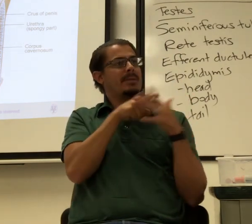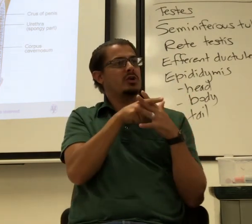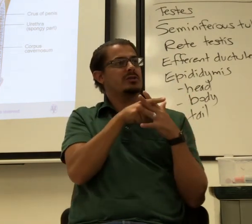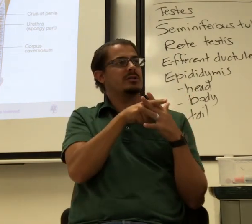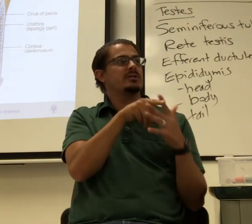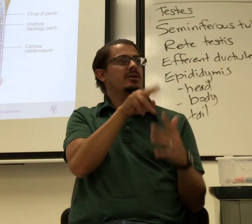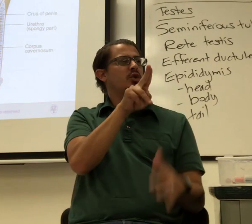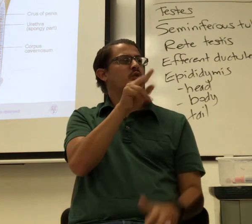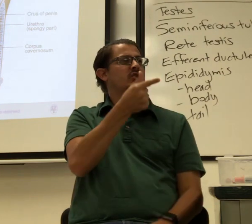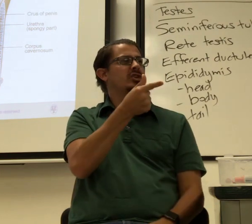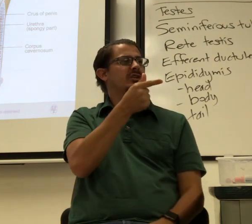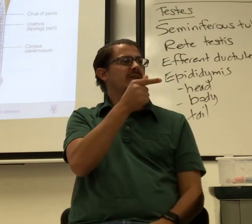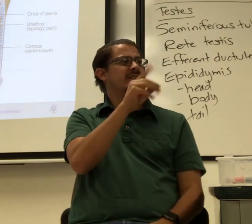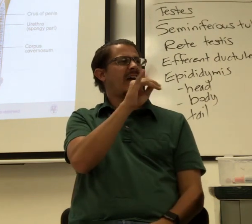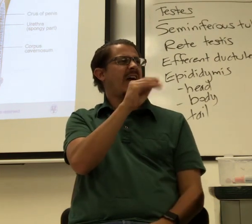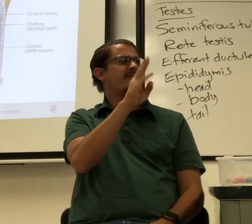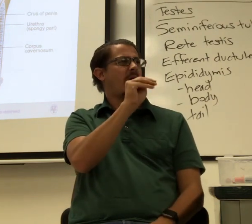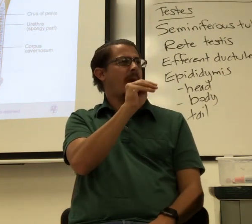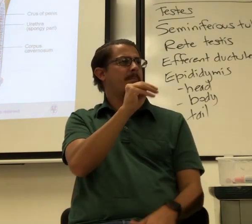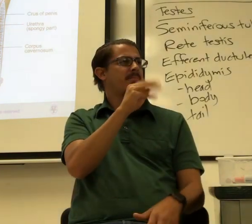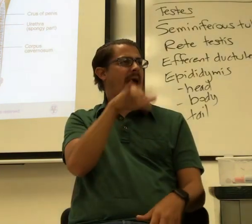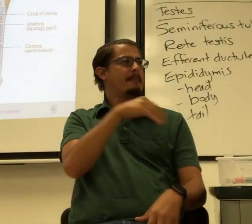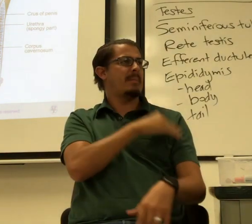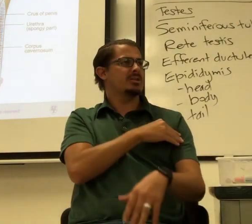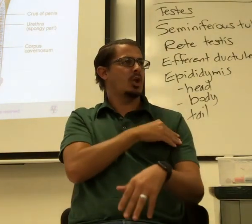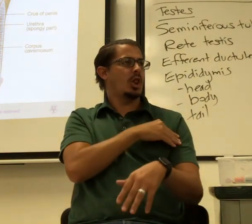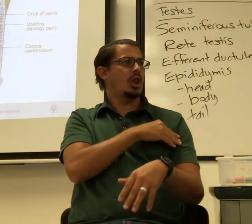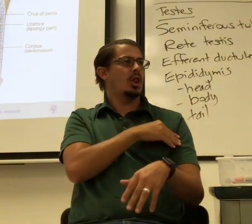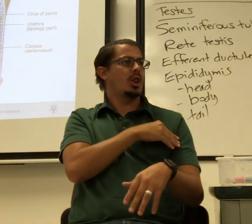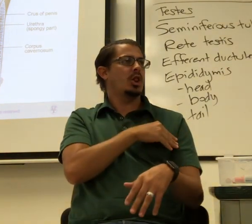the deep transverse perineal.